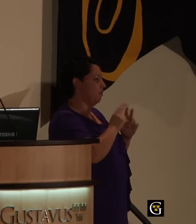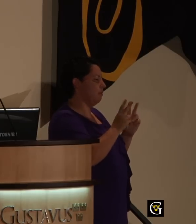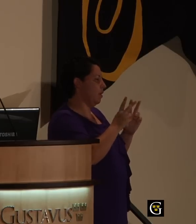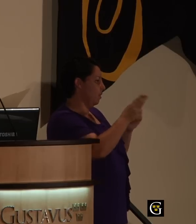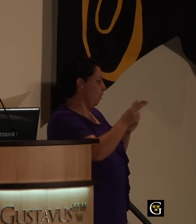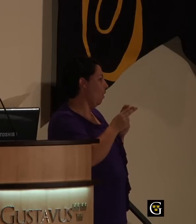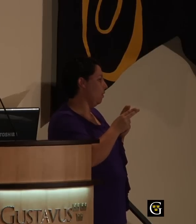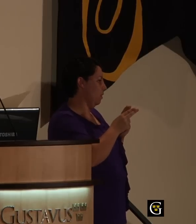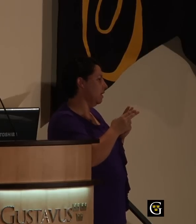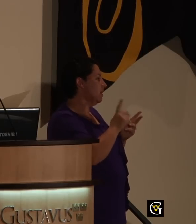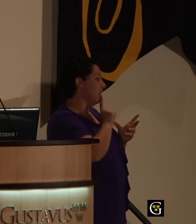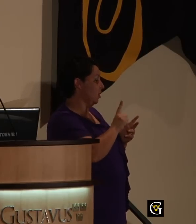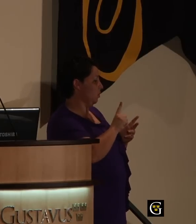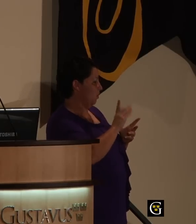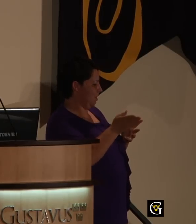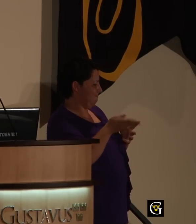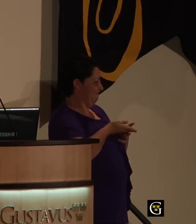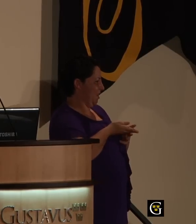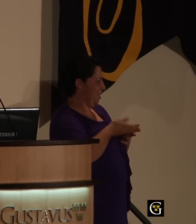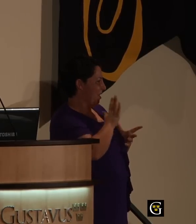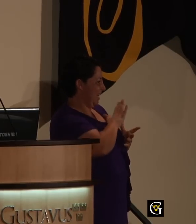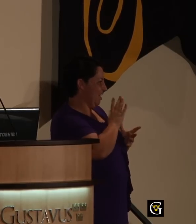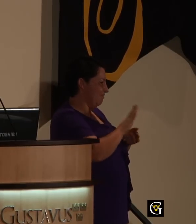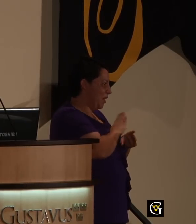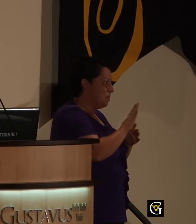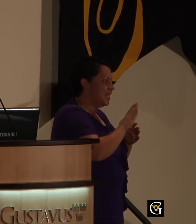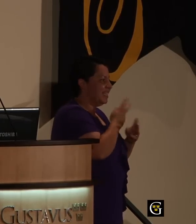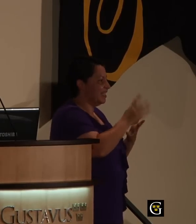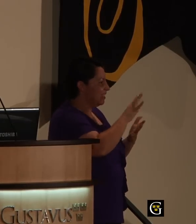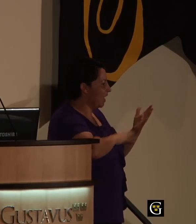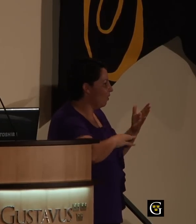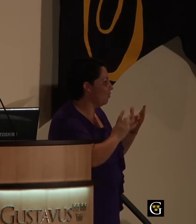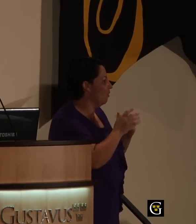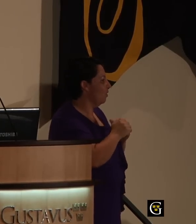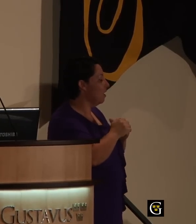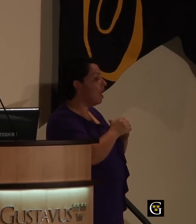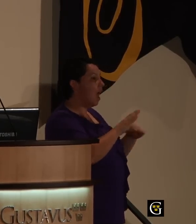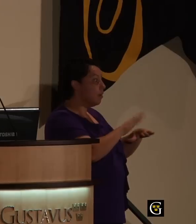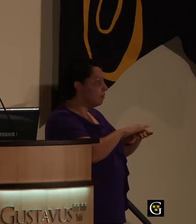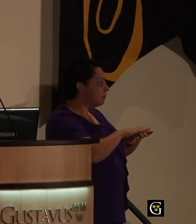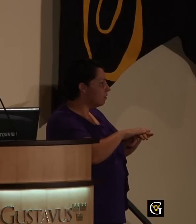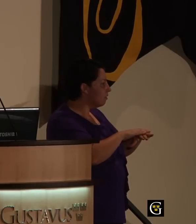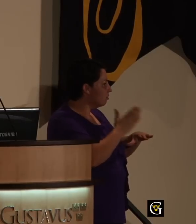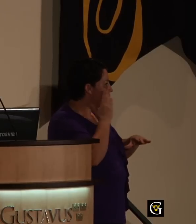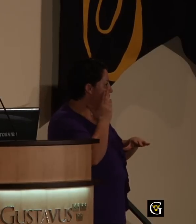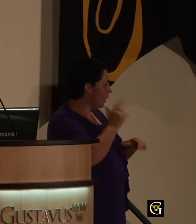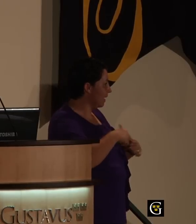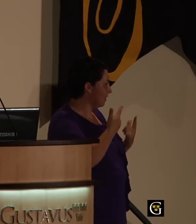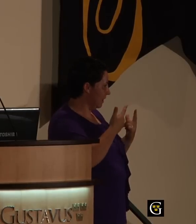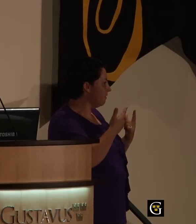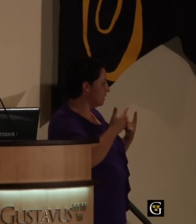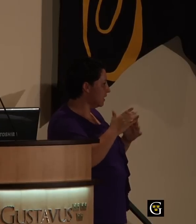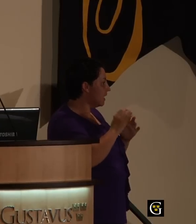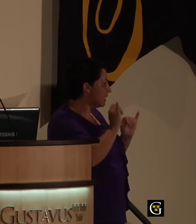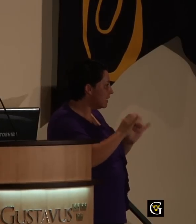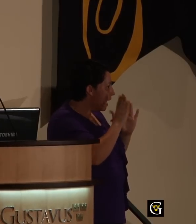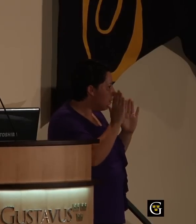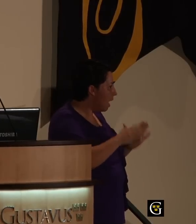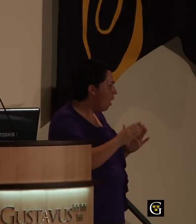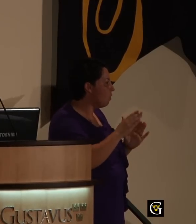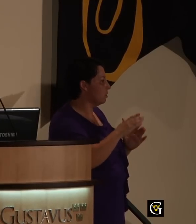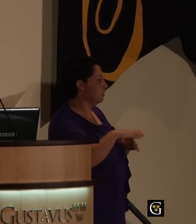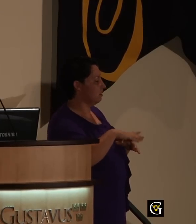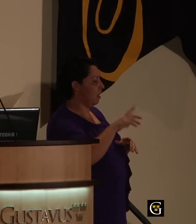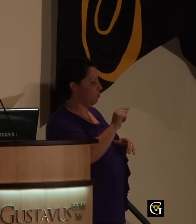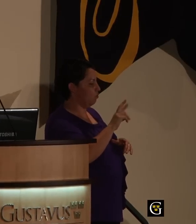D.C., where he lives. And by the way, he lives in the house that Truman served his first 4 days of presidency. So he told me that